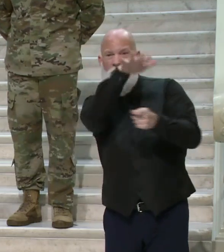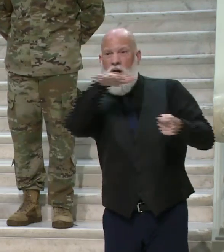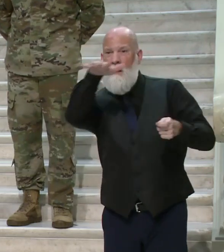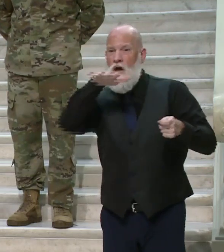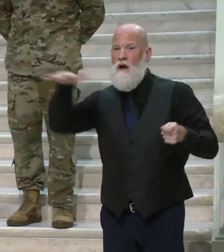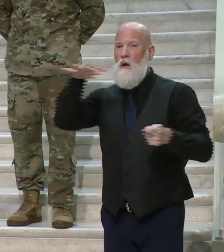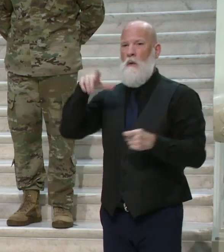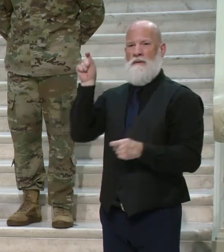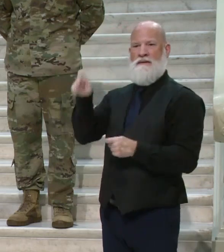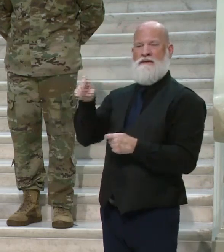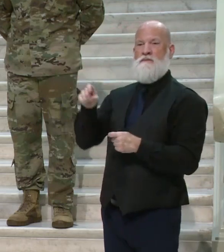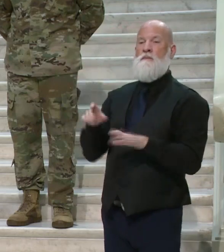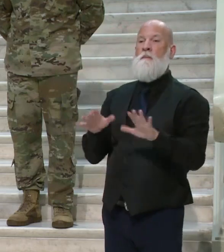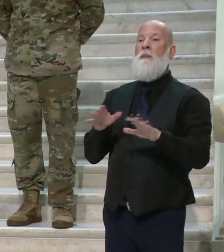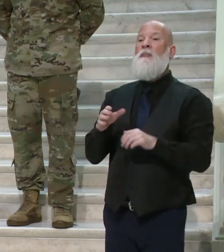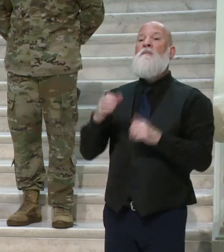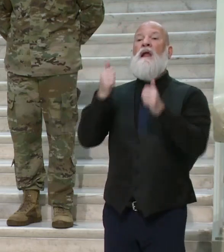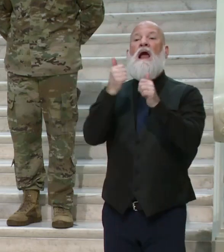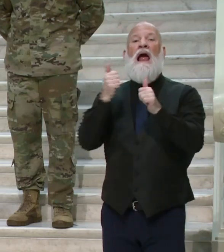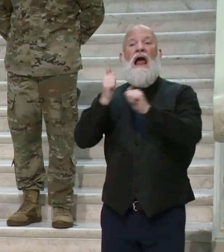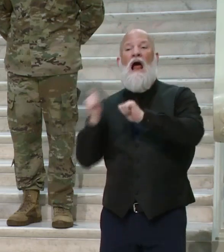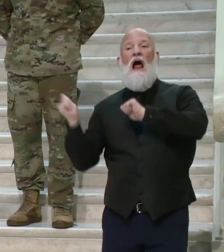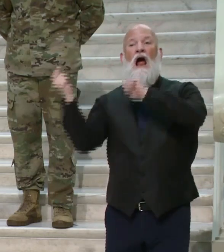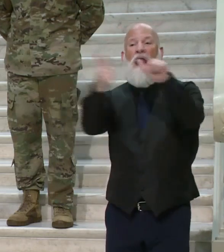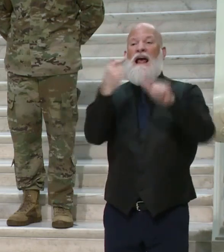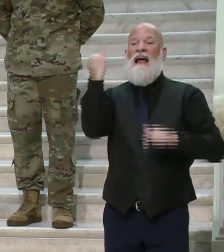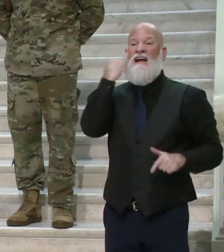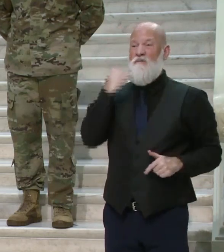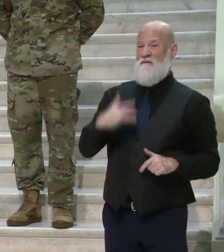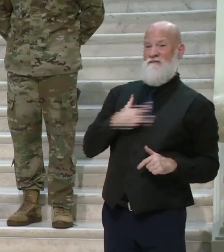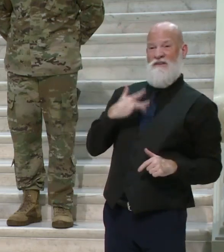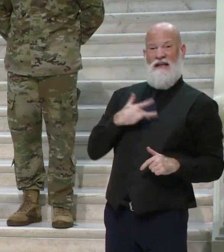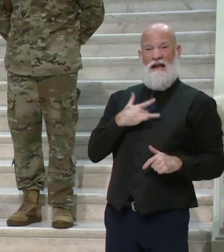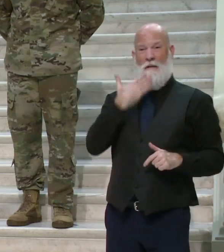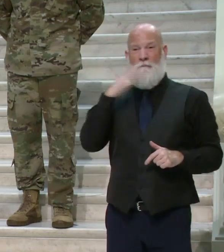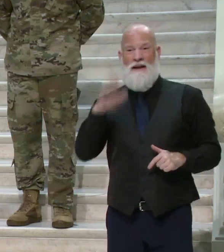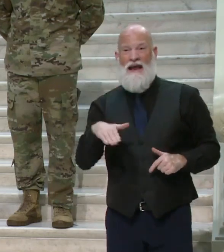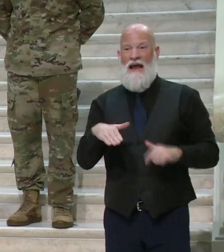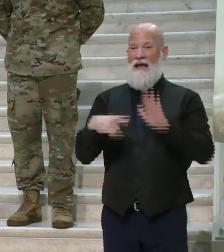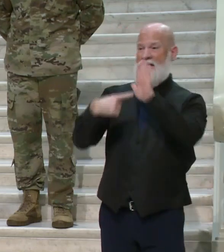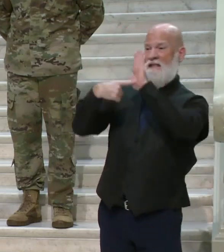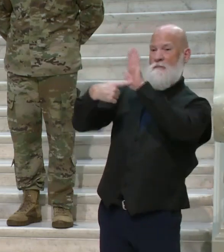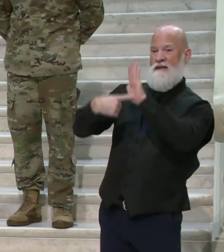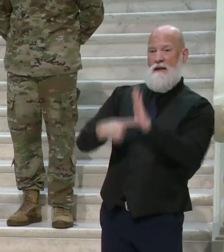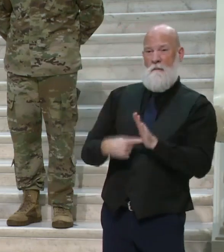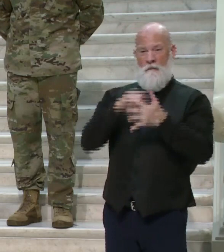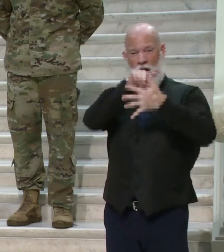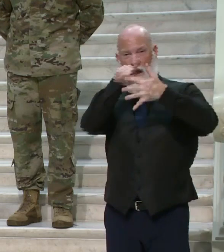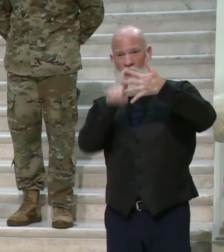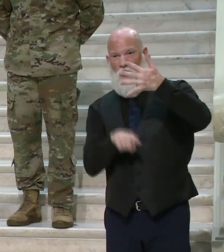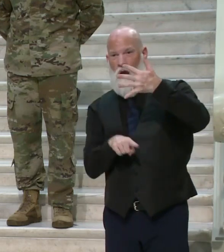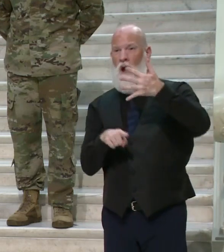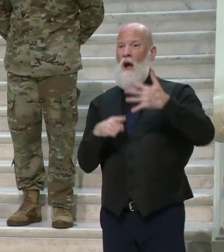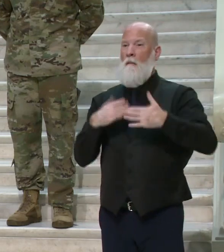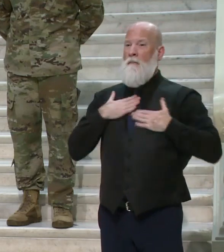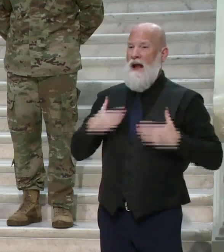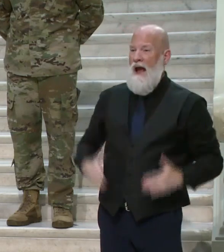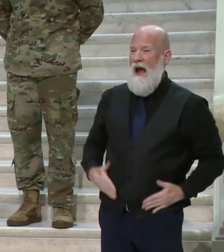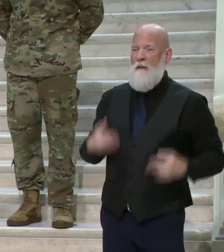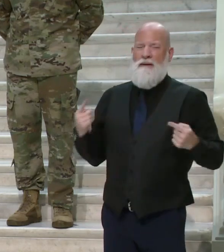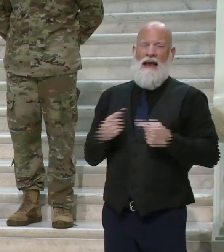If you're feeling bad, if you have those symptoms that I went over, that body pain,